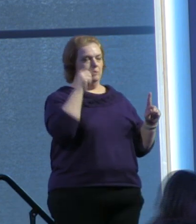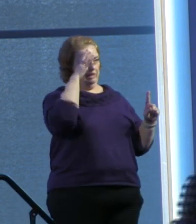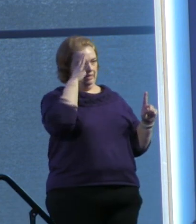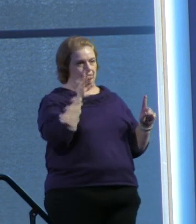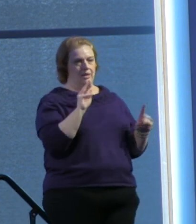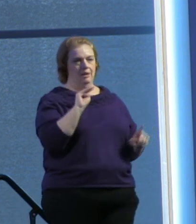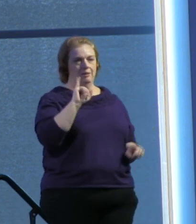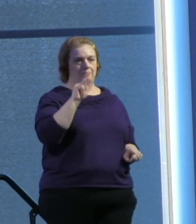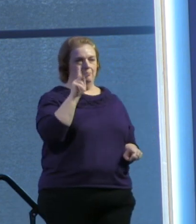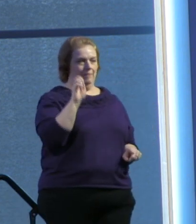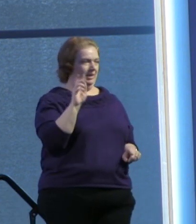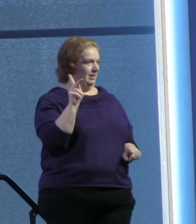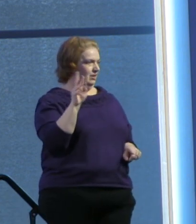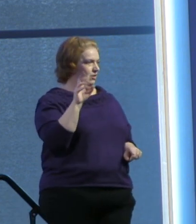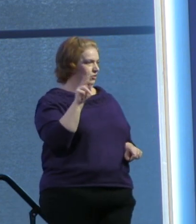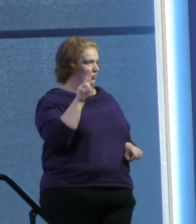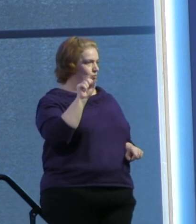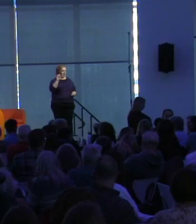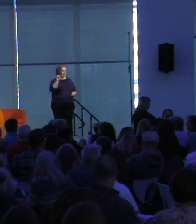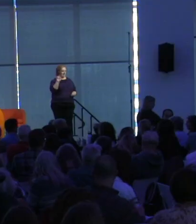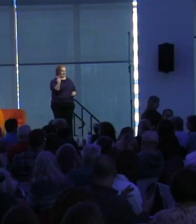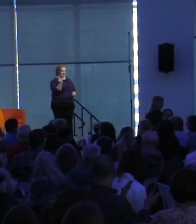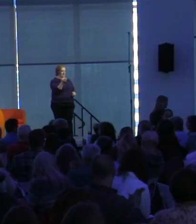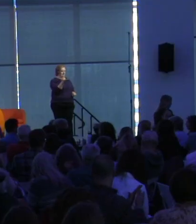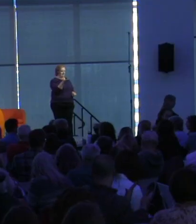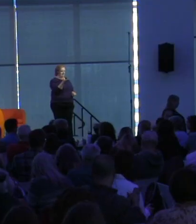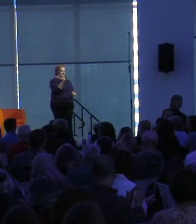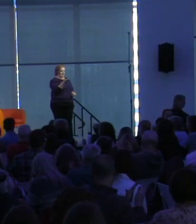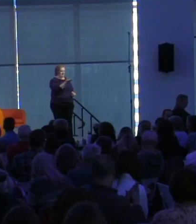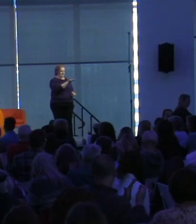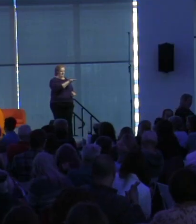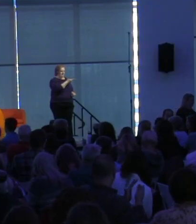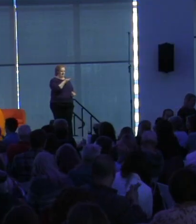Mike Krause. Here he comes.